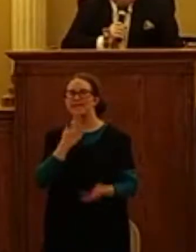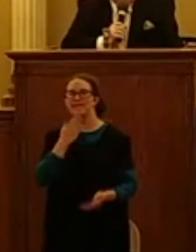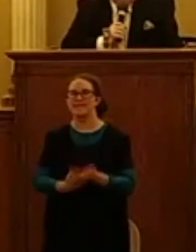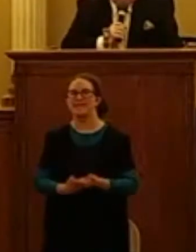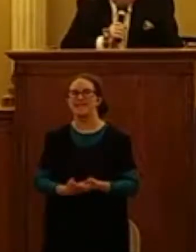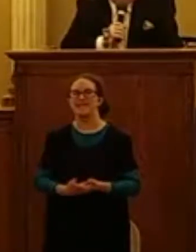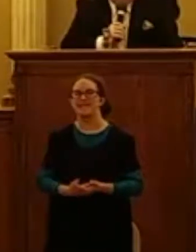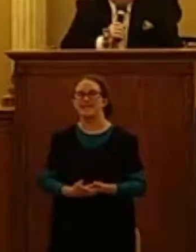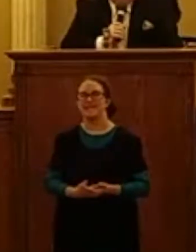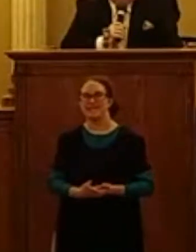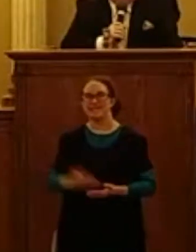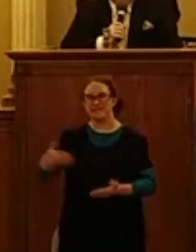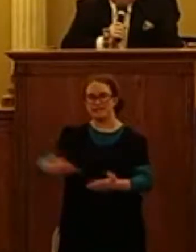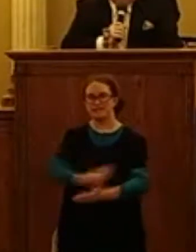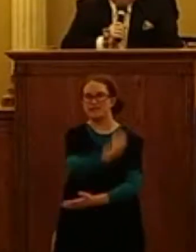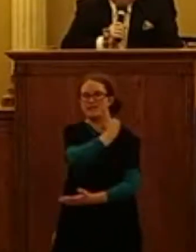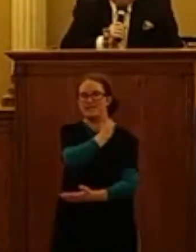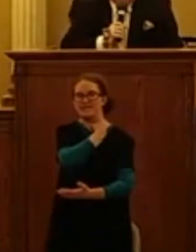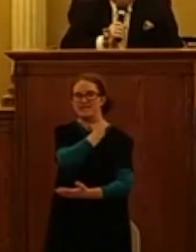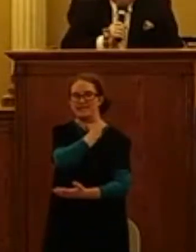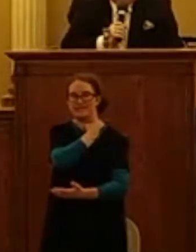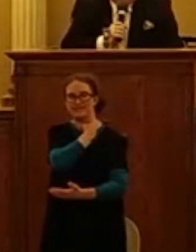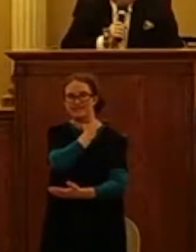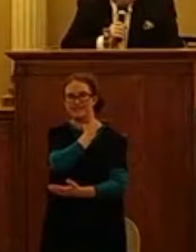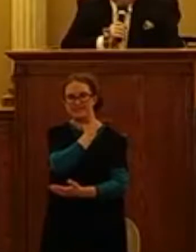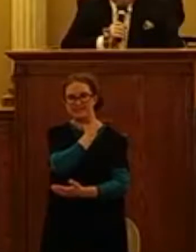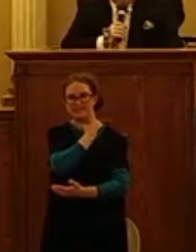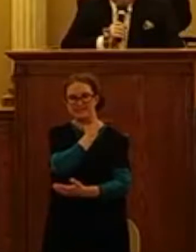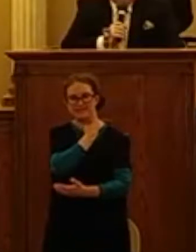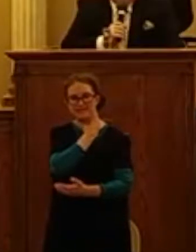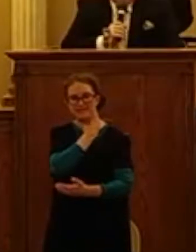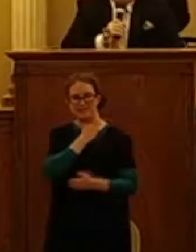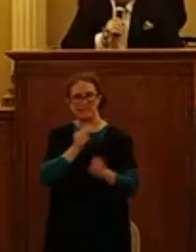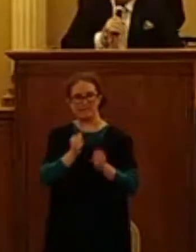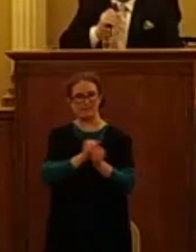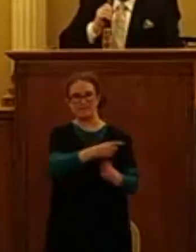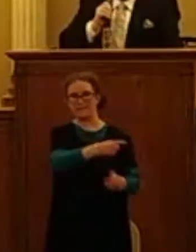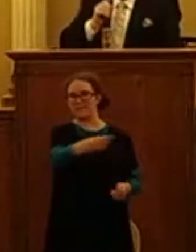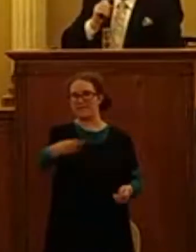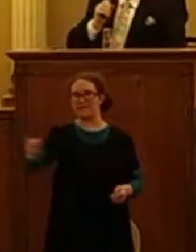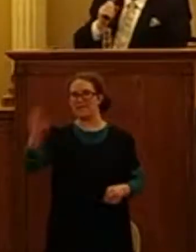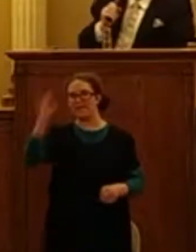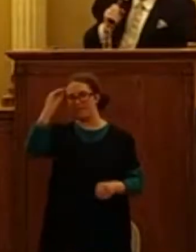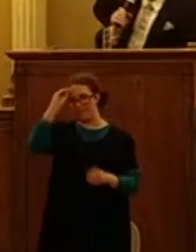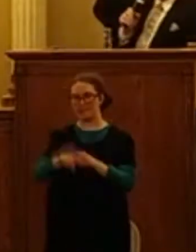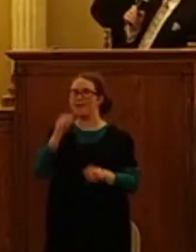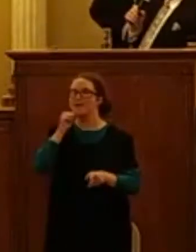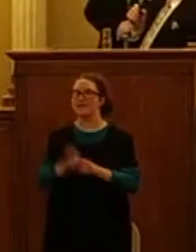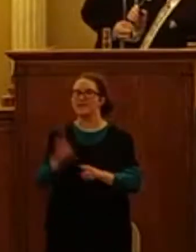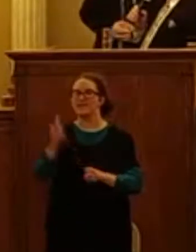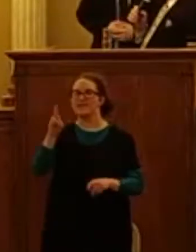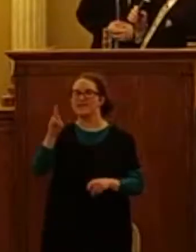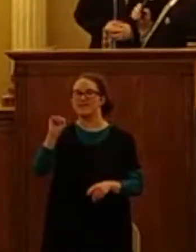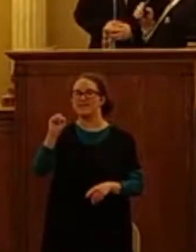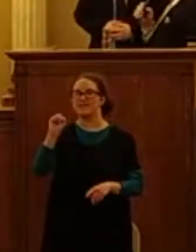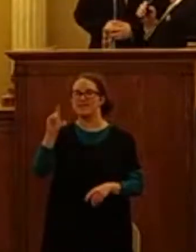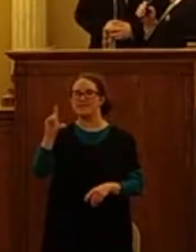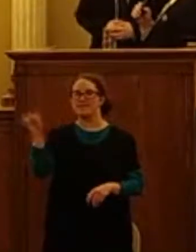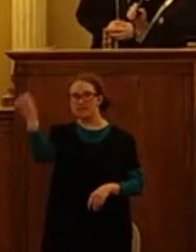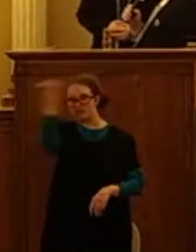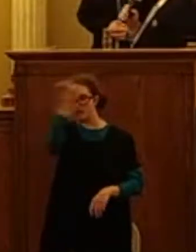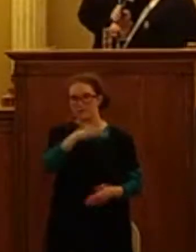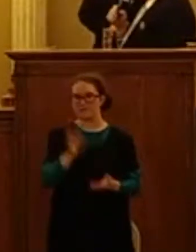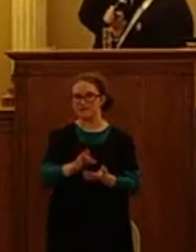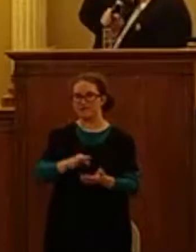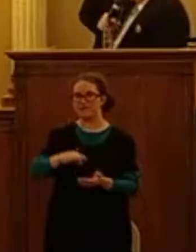kindness and the opportunity to get to spend with you folks and with Brother and Sister Driscoll. She's